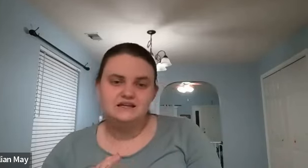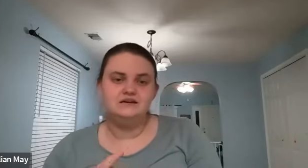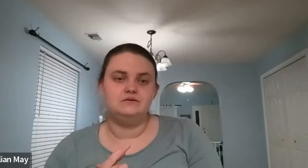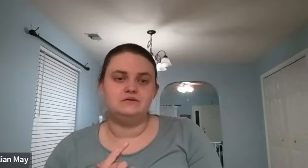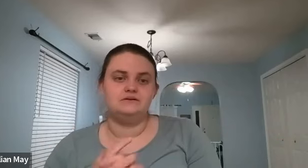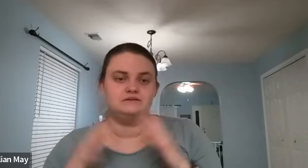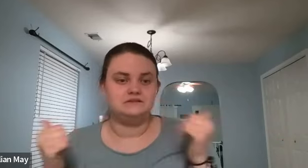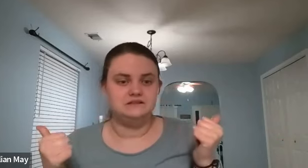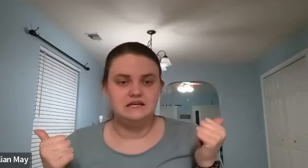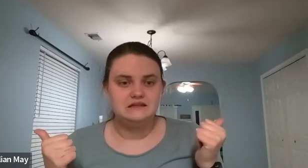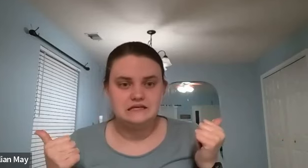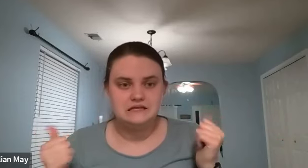it or anything?